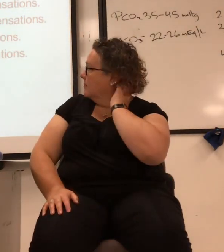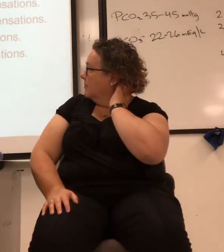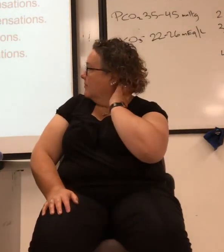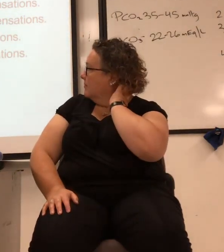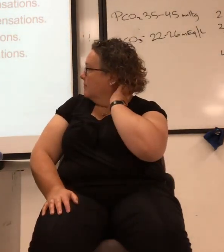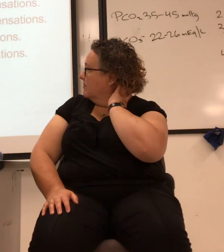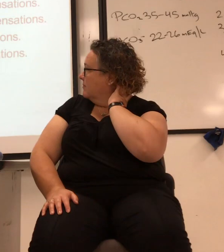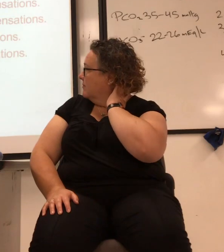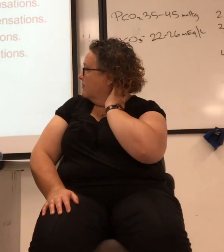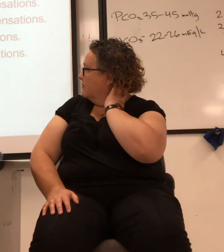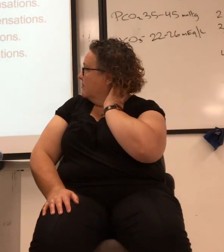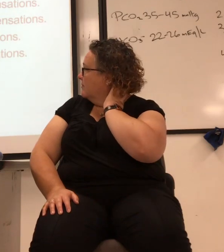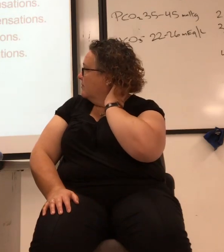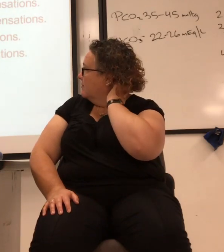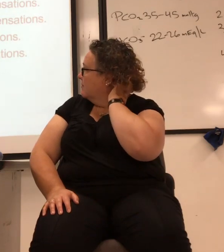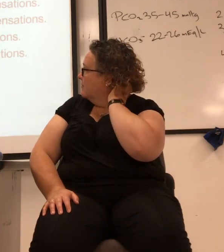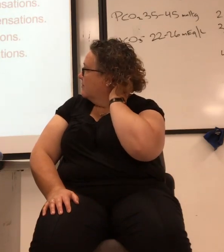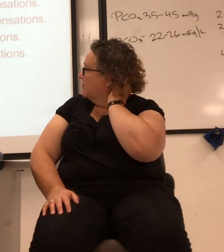7.32,